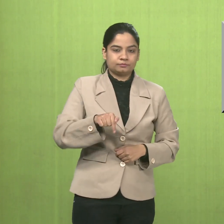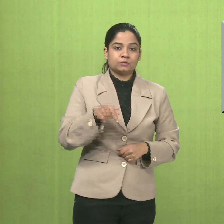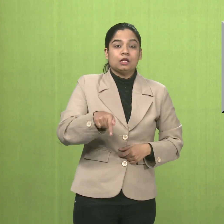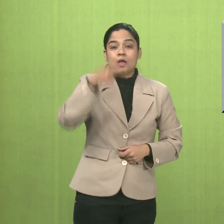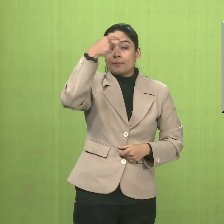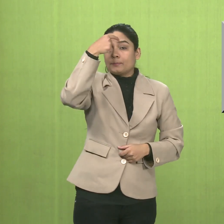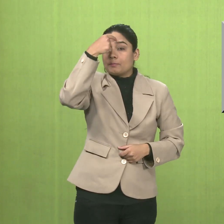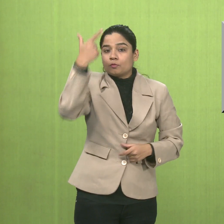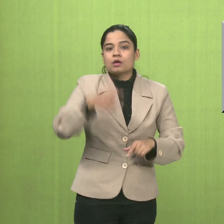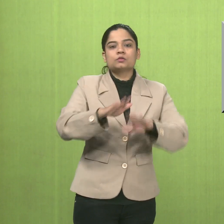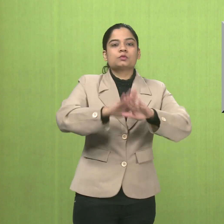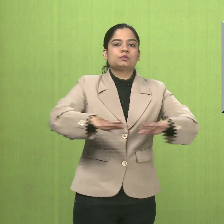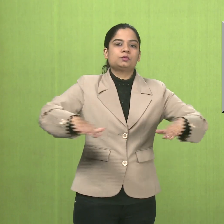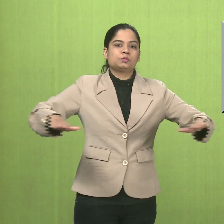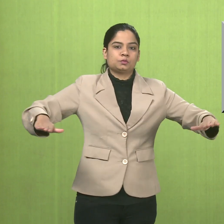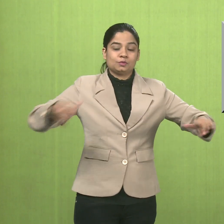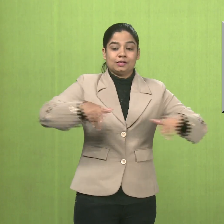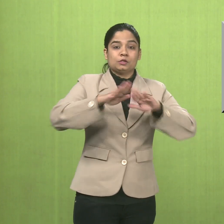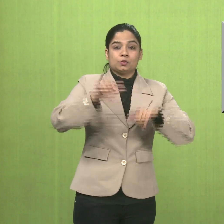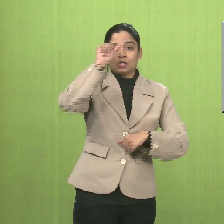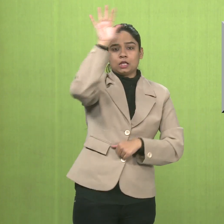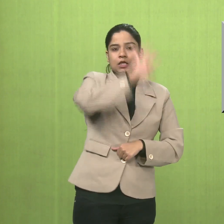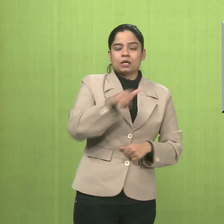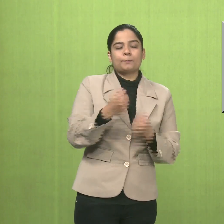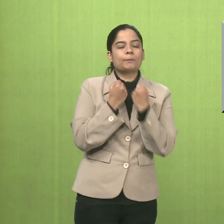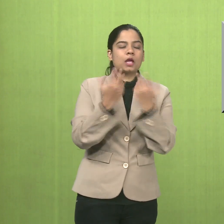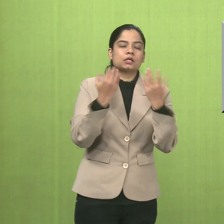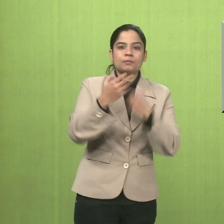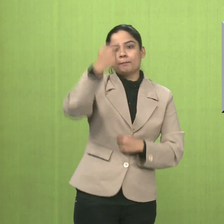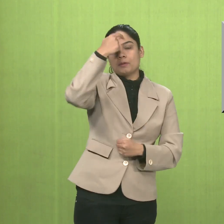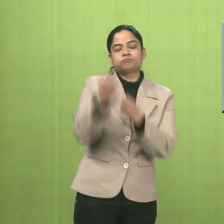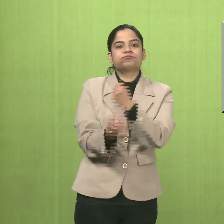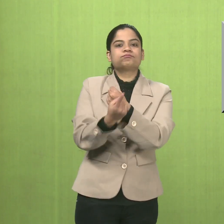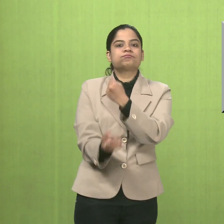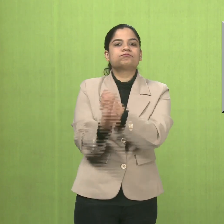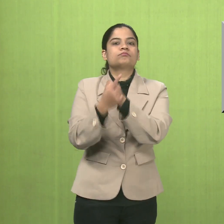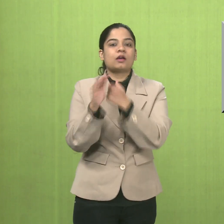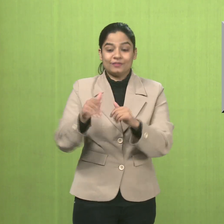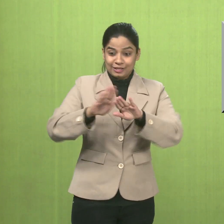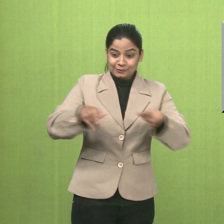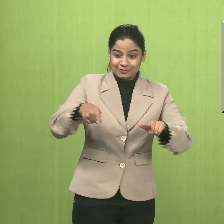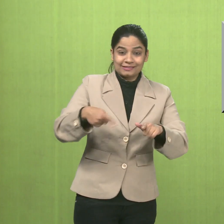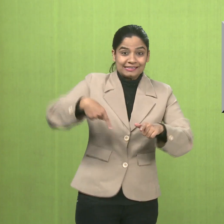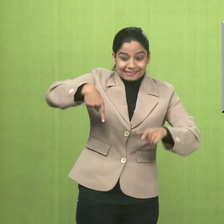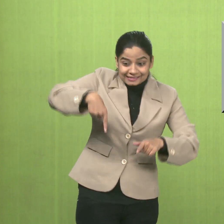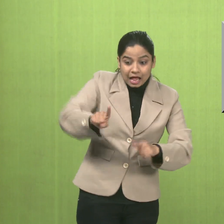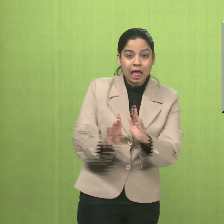things. There are still a lot of problems in India, especially with children. They don't